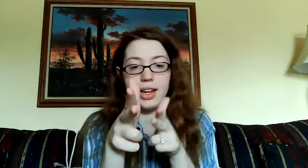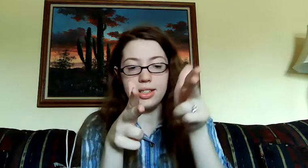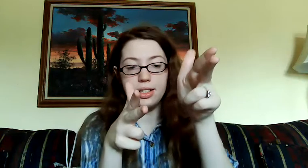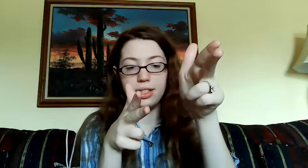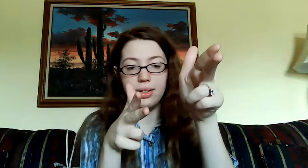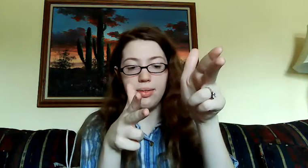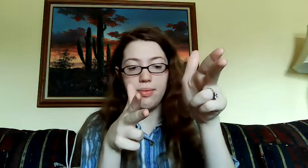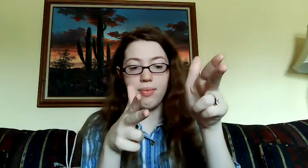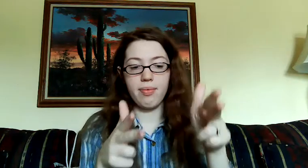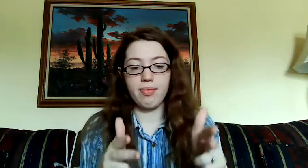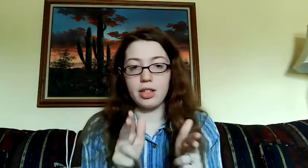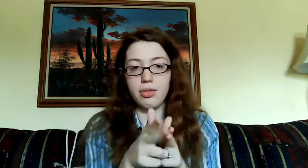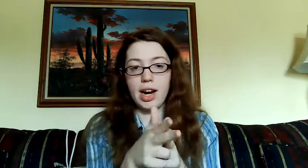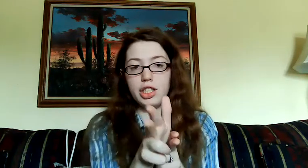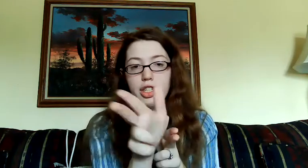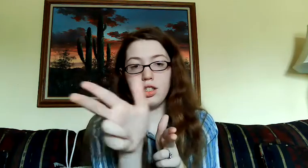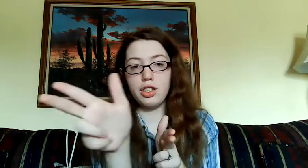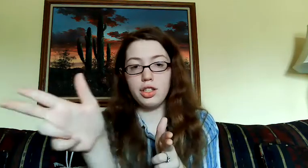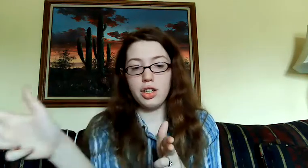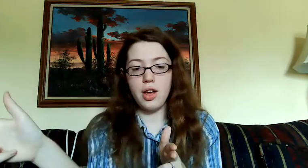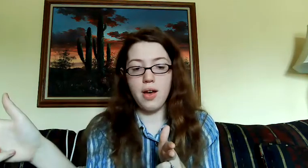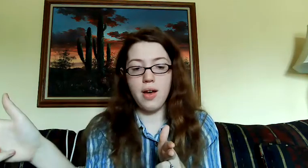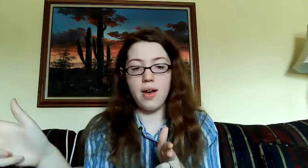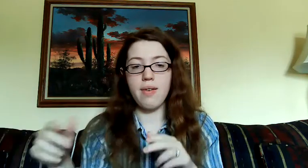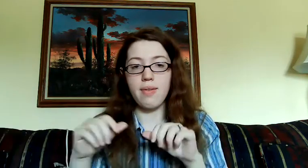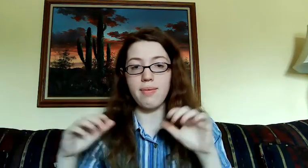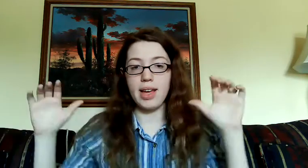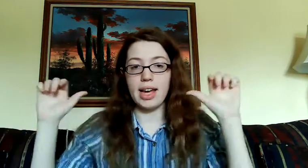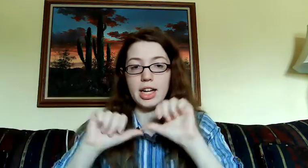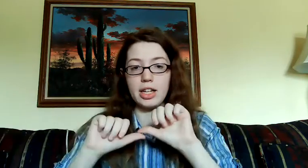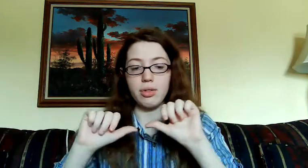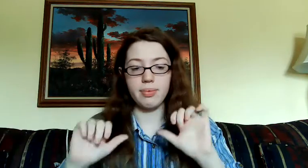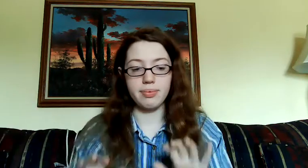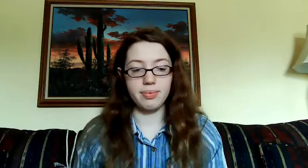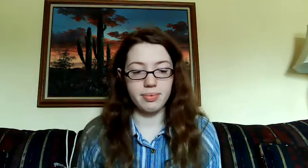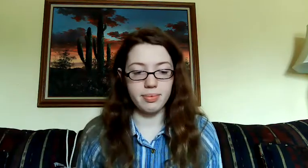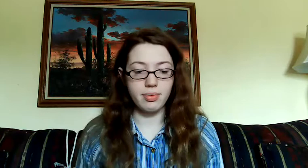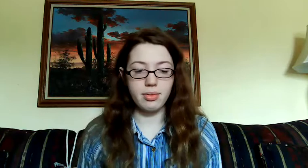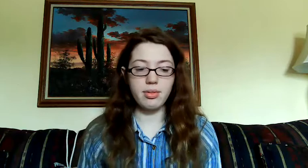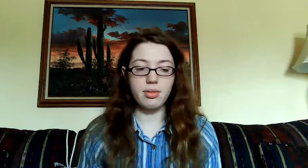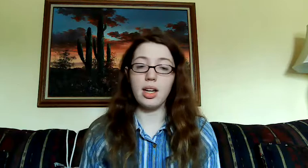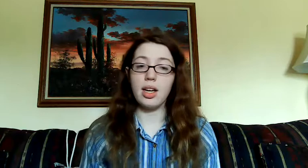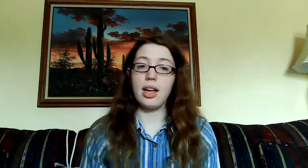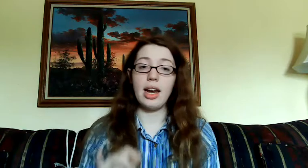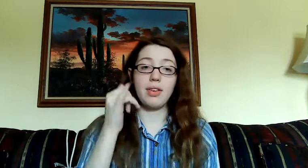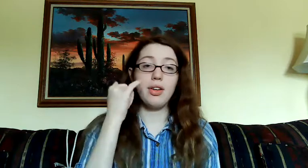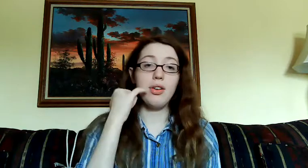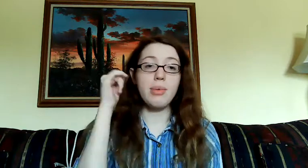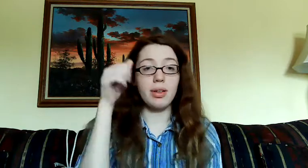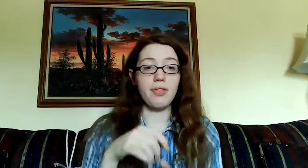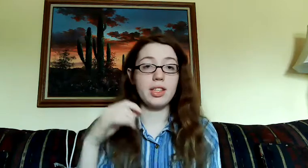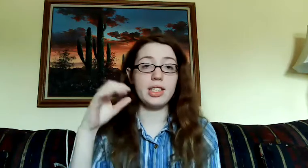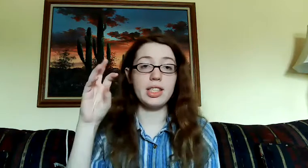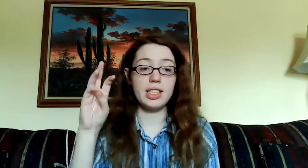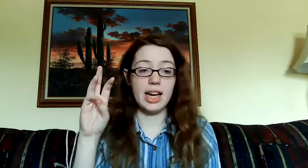lanes, directions, etc. And if you remember the first 6,